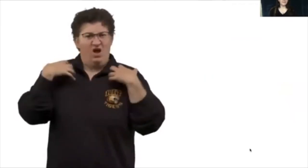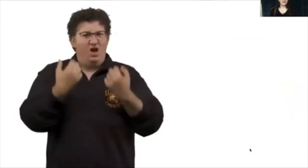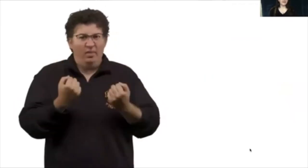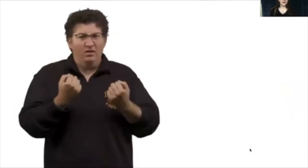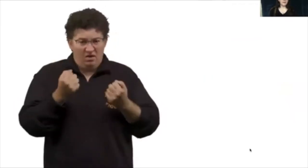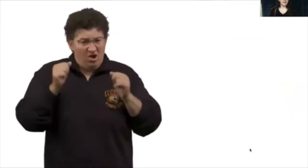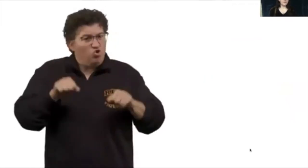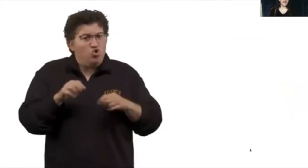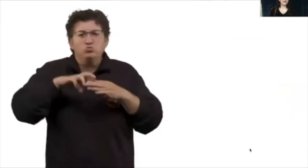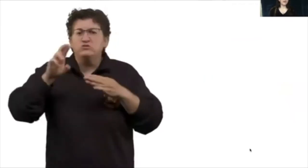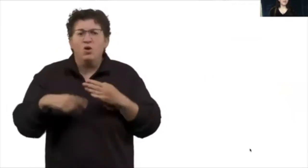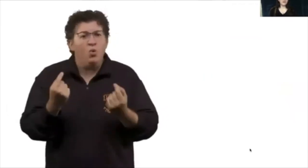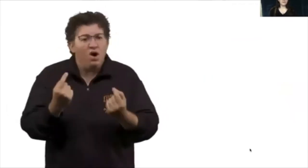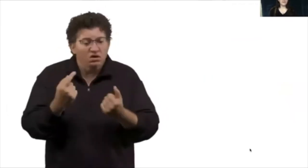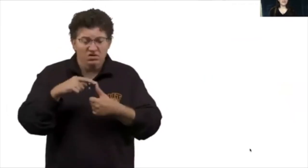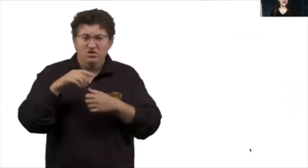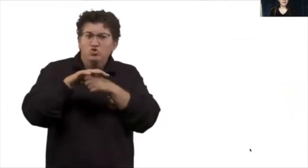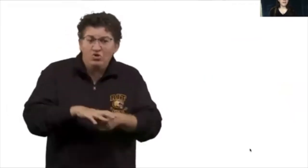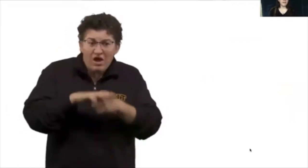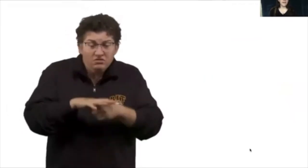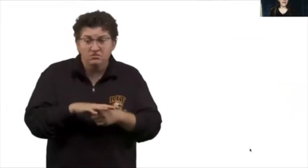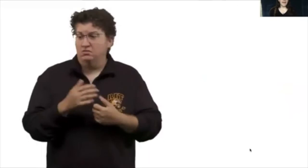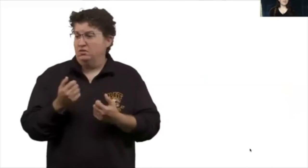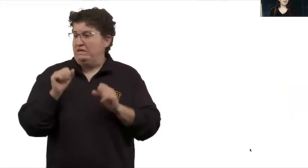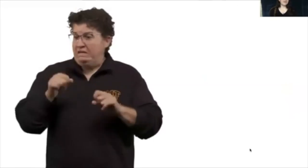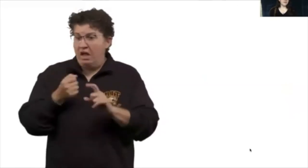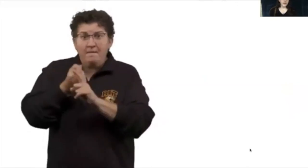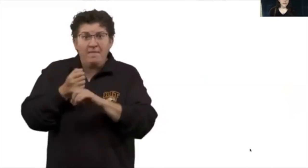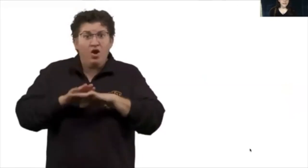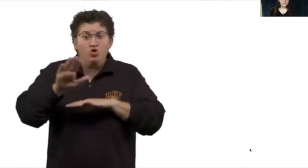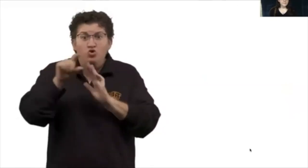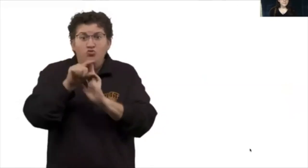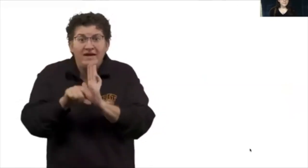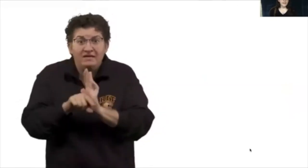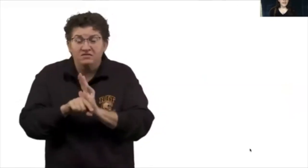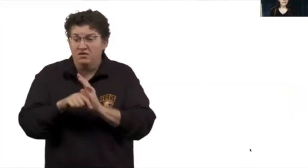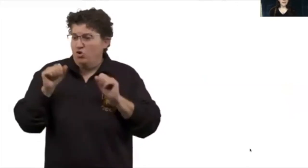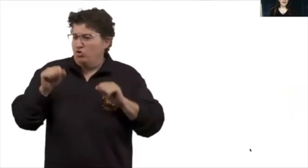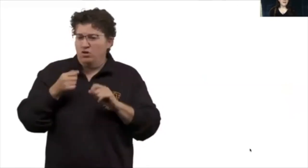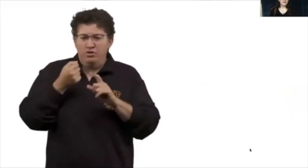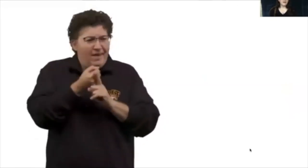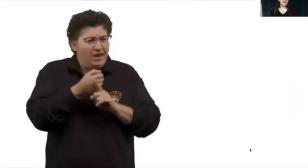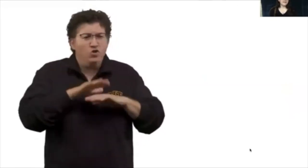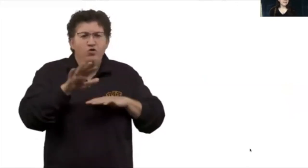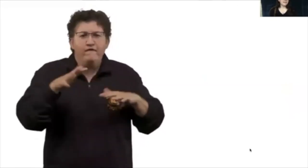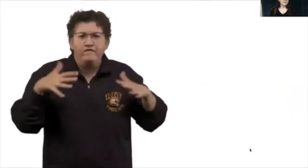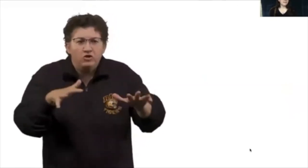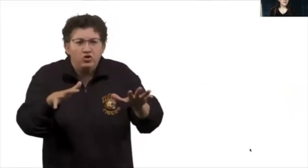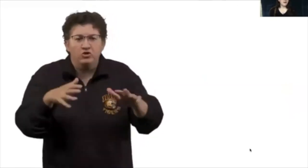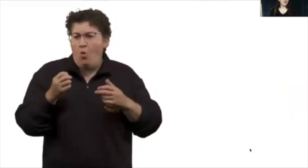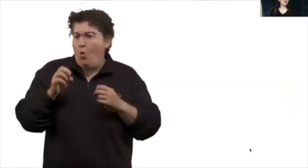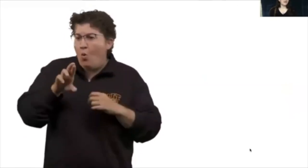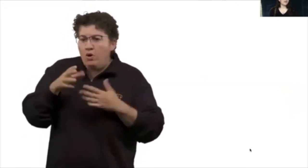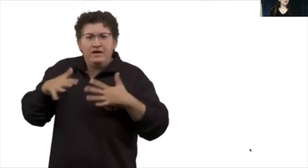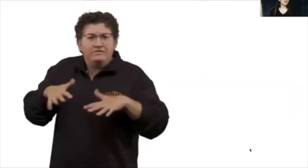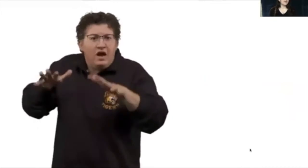it can be an incredible impact on your emotional and mental health and can result in stress. It can have an impact on your grades,